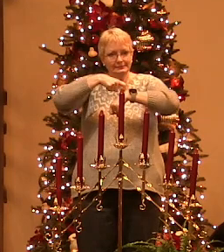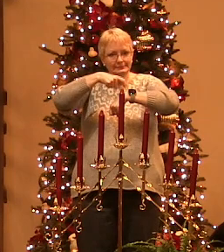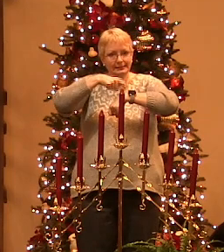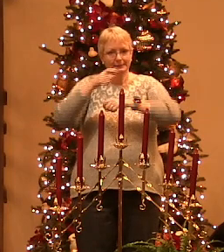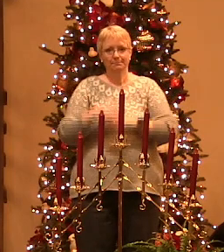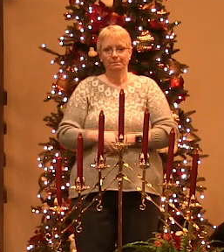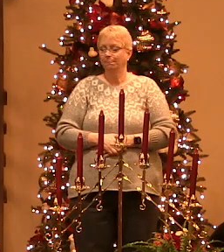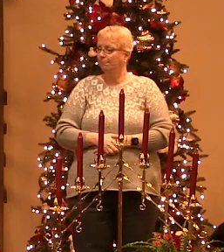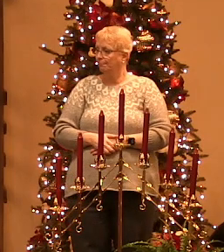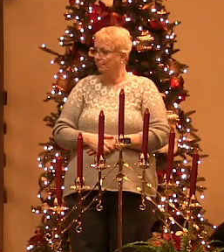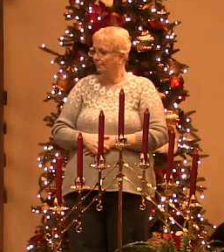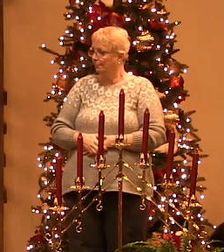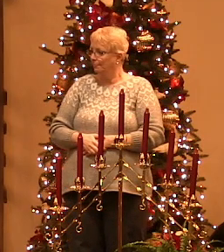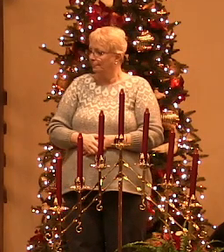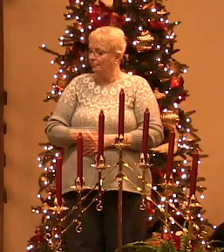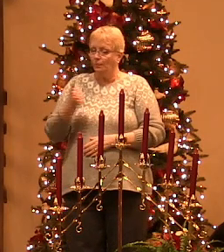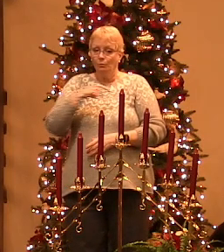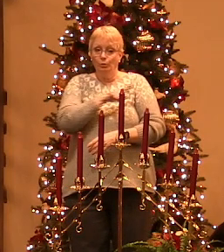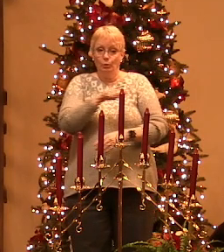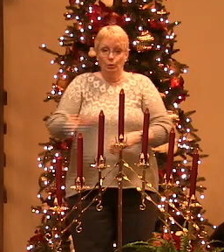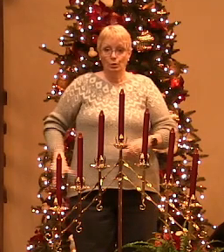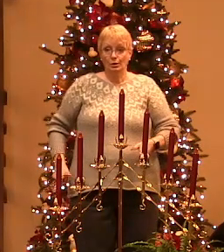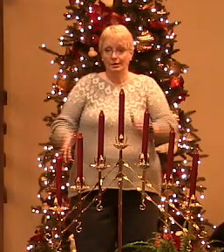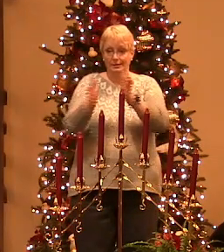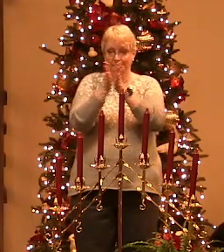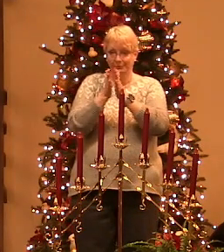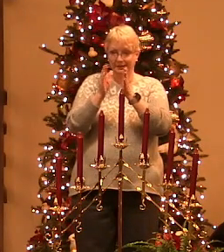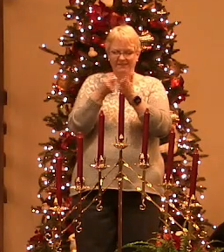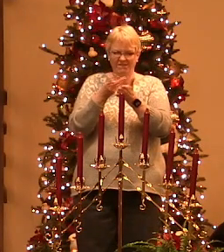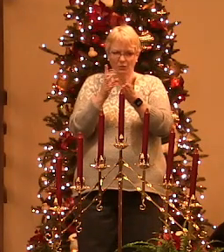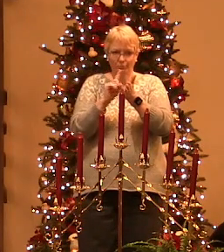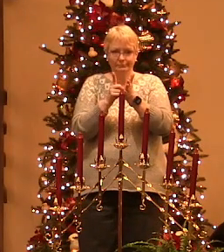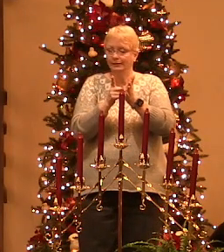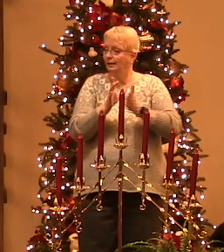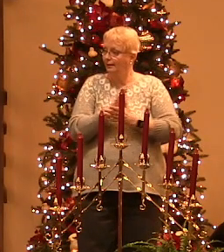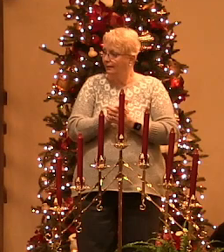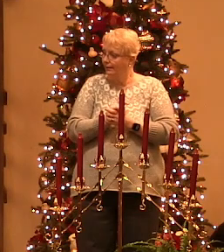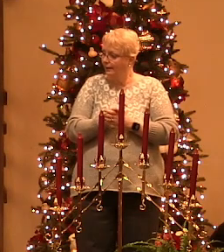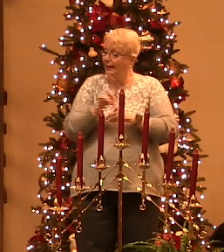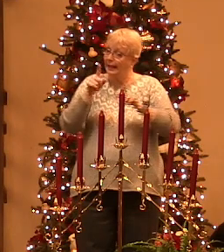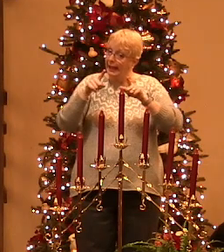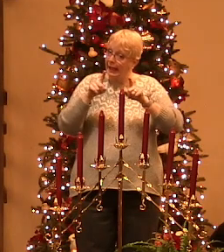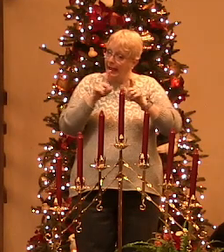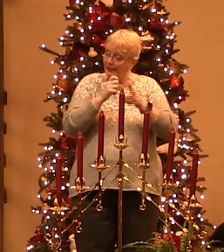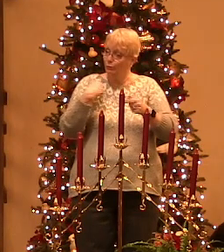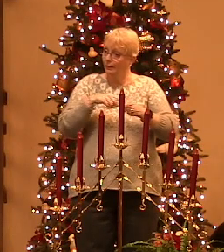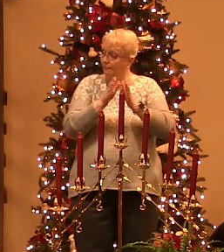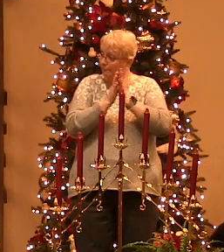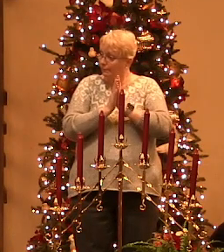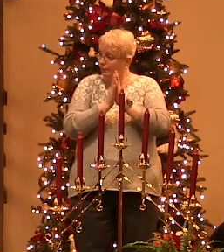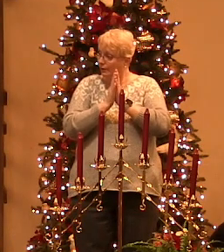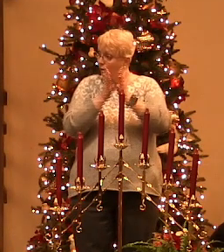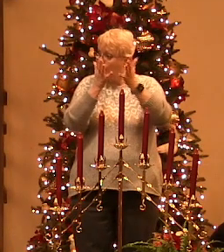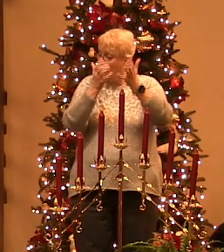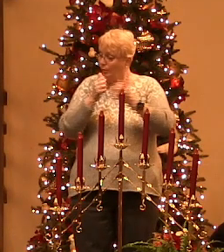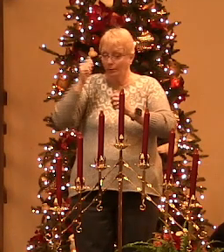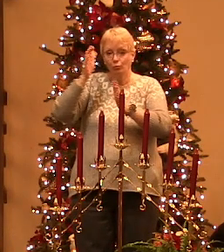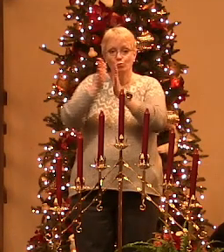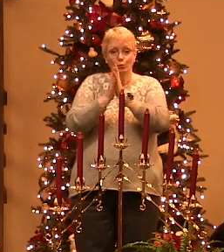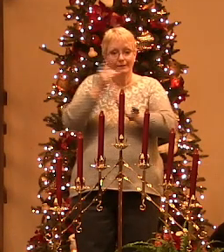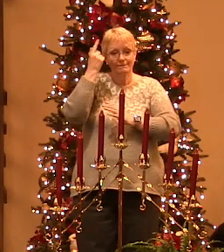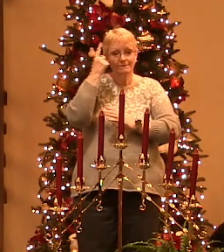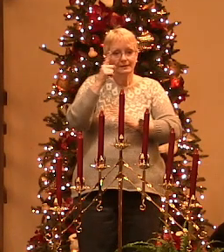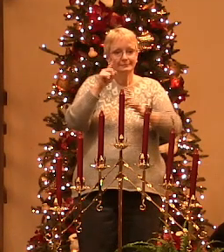can. We're going to go to the Lord in prayer here in just a moment. And as we pray, you know, I'm going to remember to pray